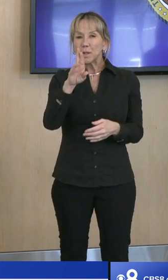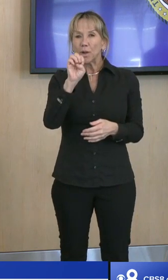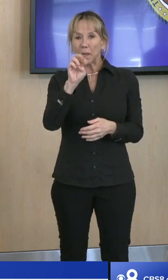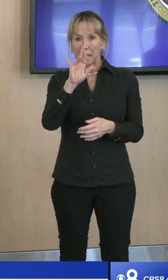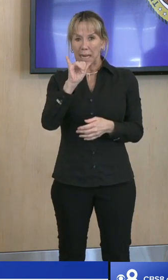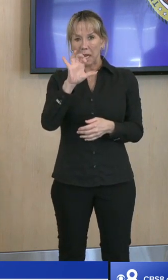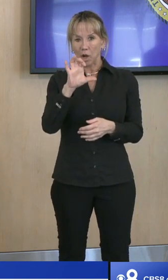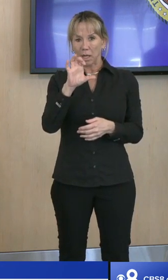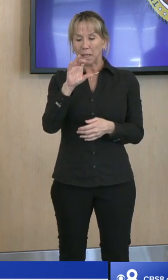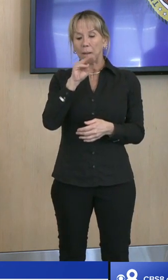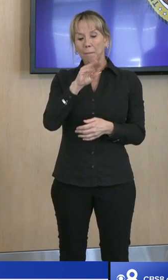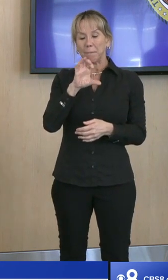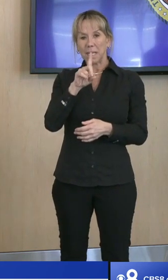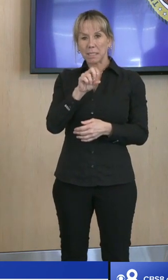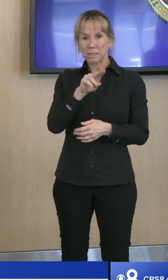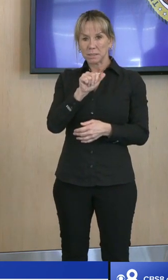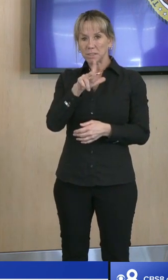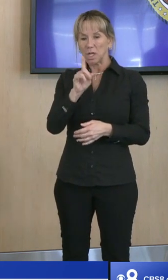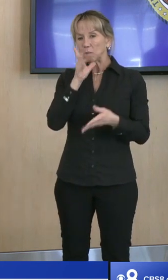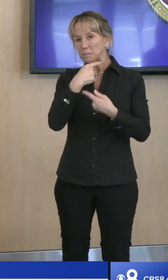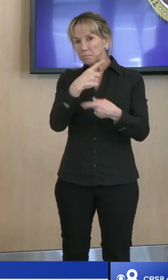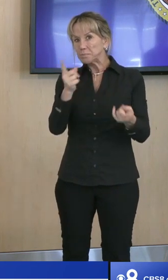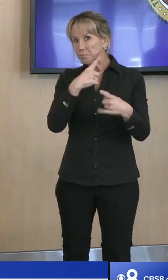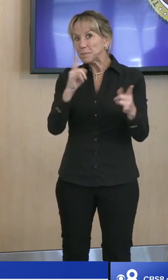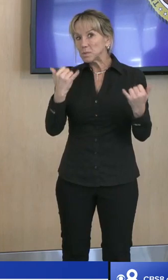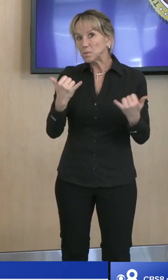our cases for today. Thank you.